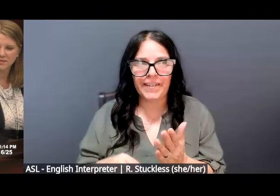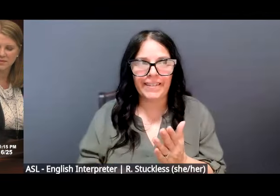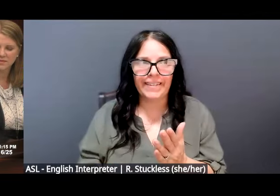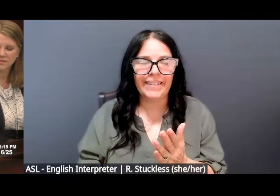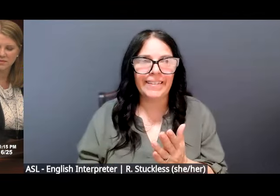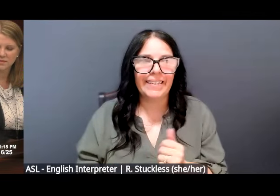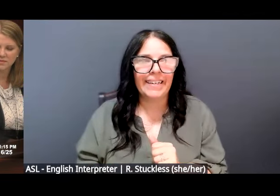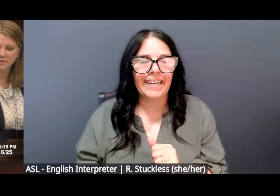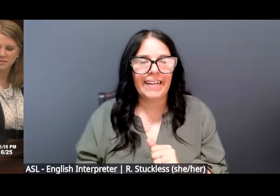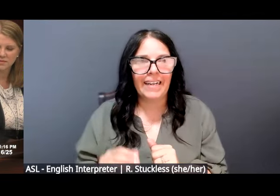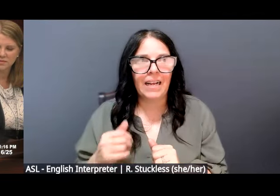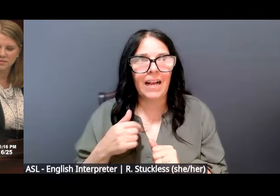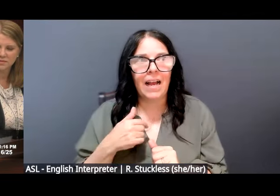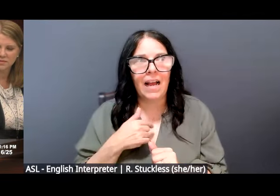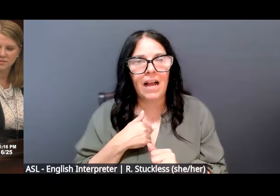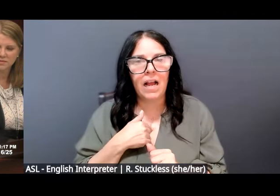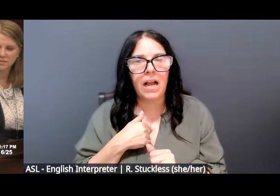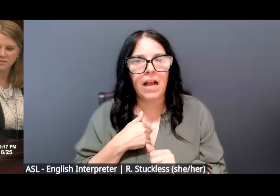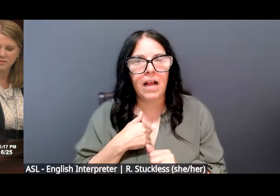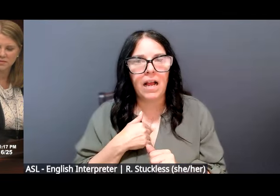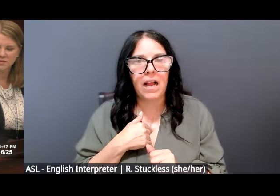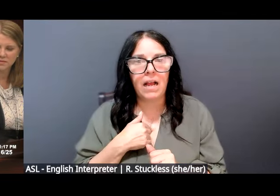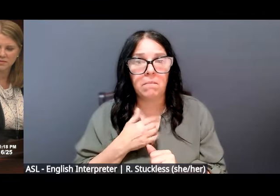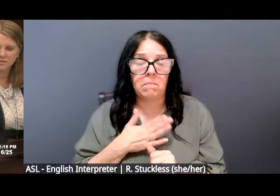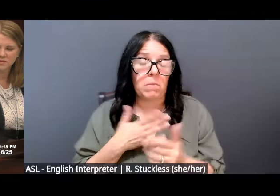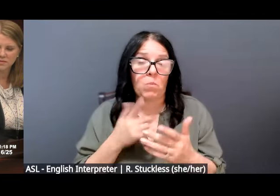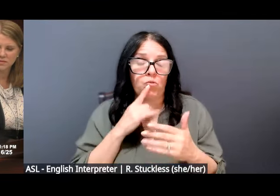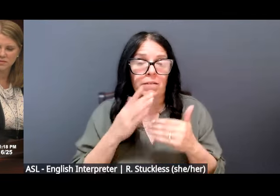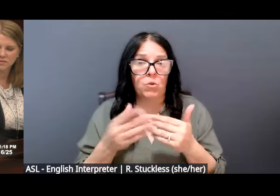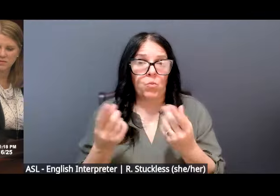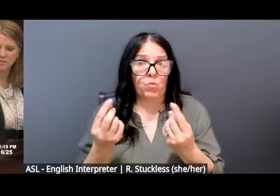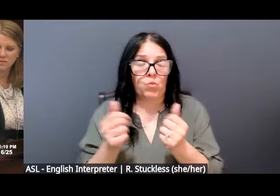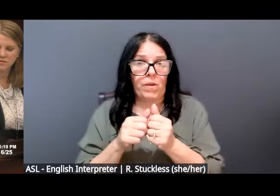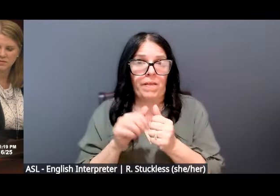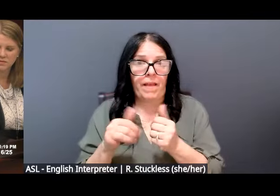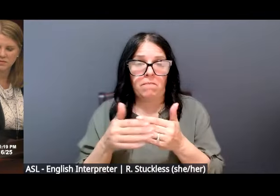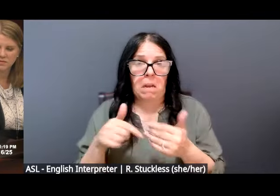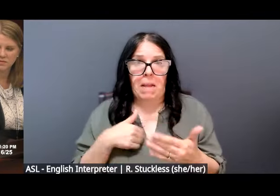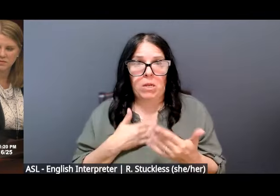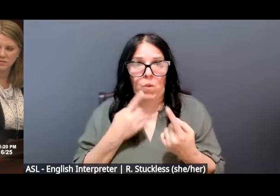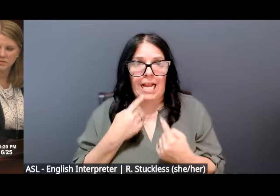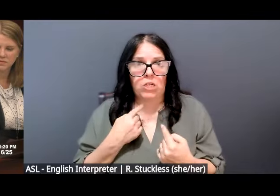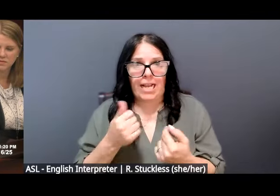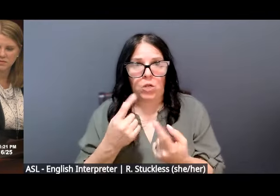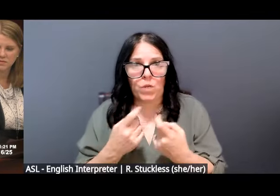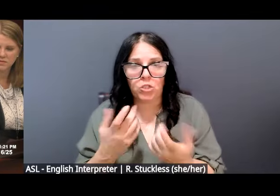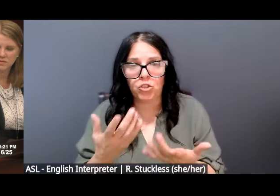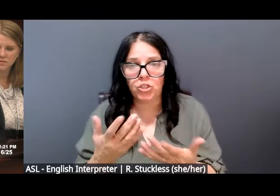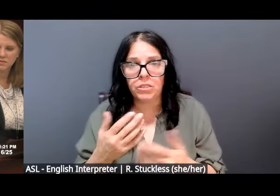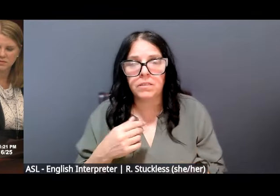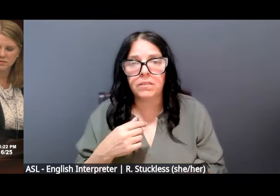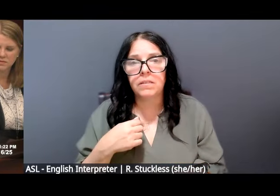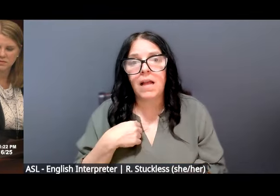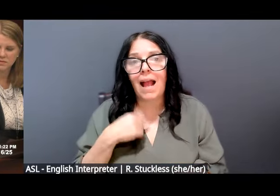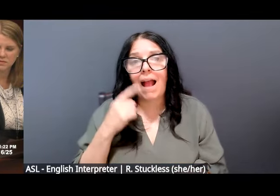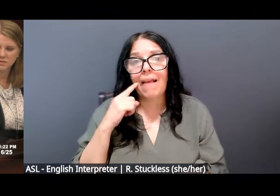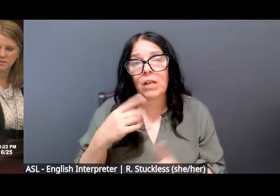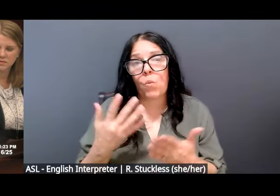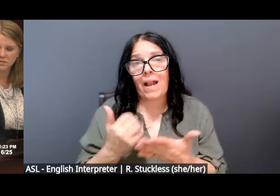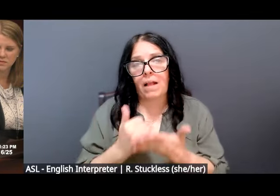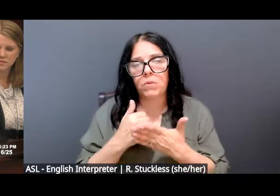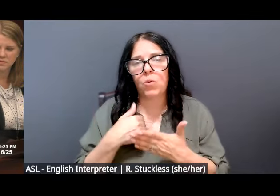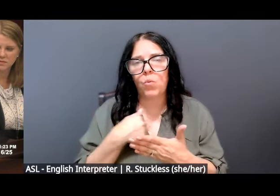I am happy to, so where we go from here, I'm happy to answer any questions. I think what would be helpful as we're looking to redo